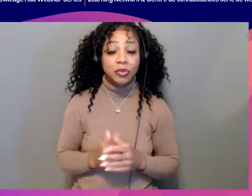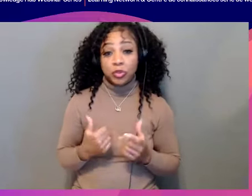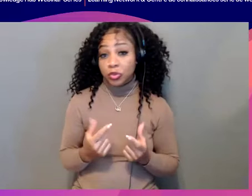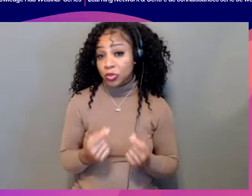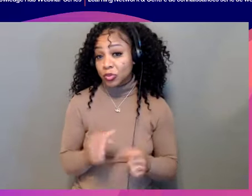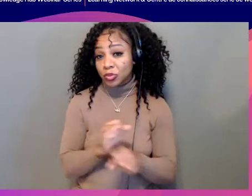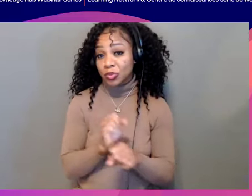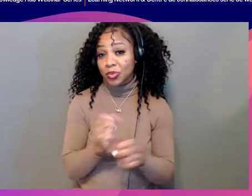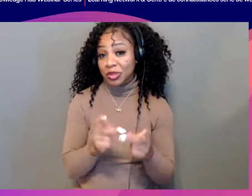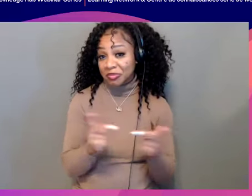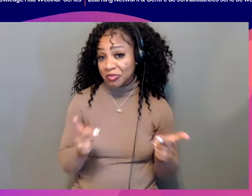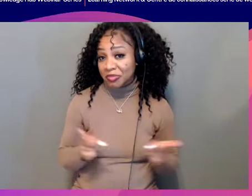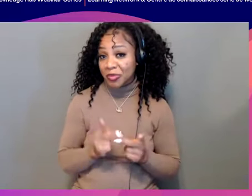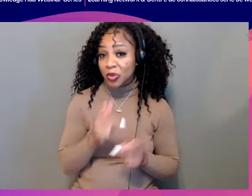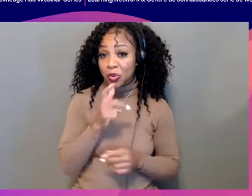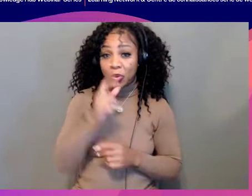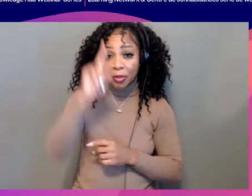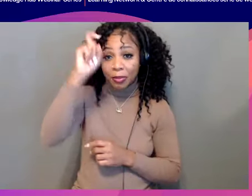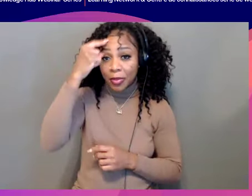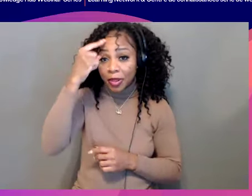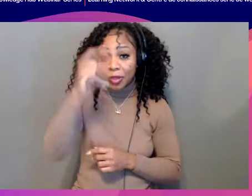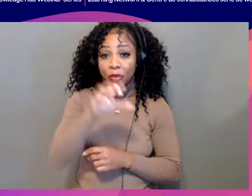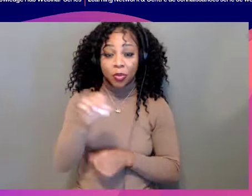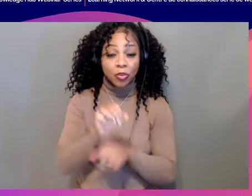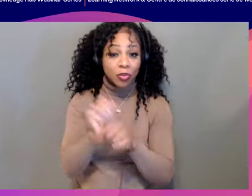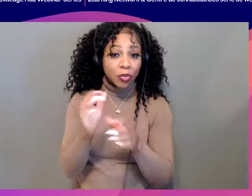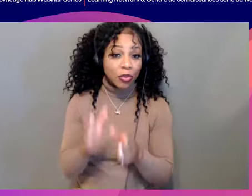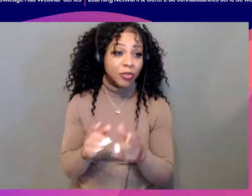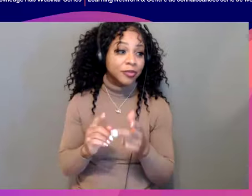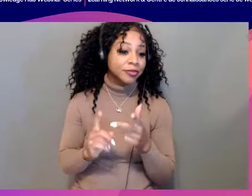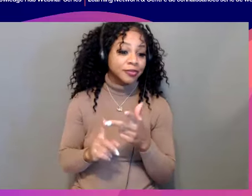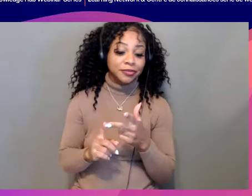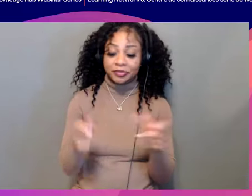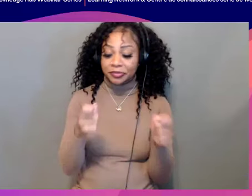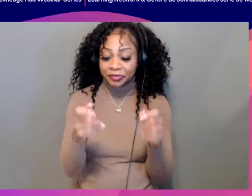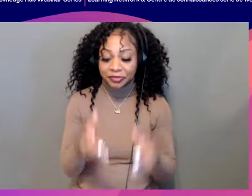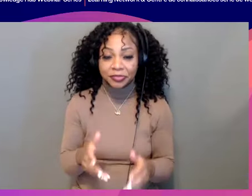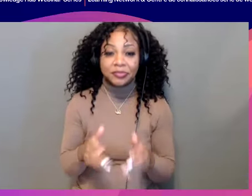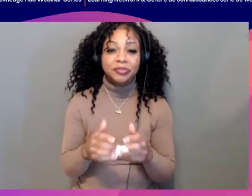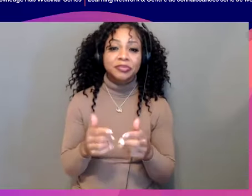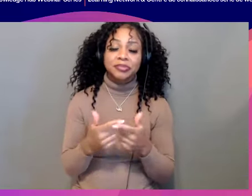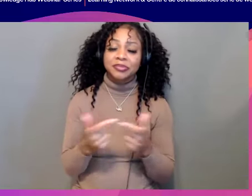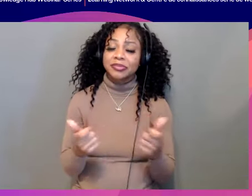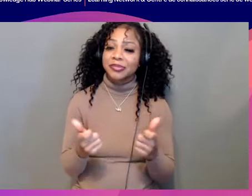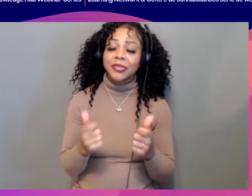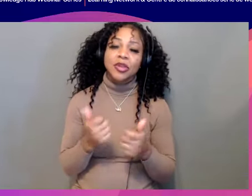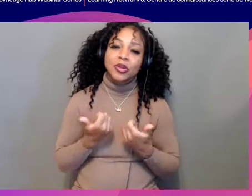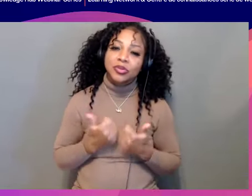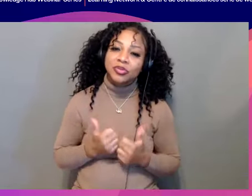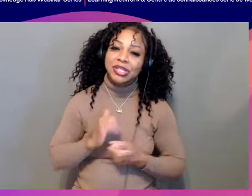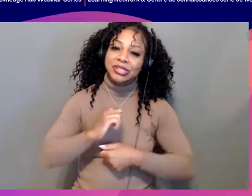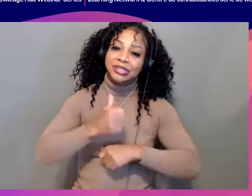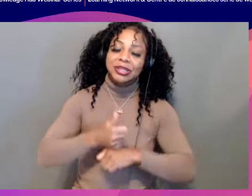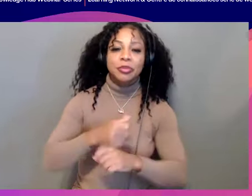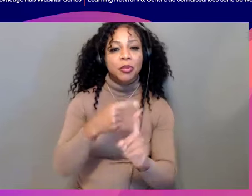our workplaces as bosses and colleagues and managers and coworkers is try to create the